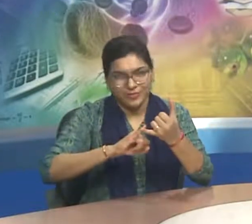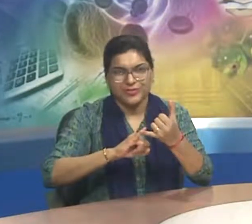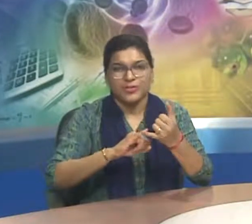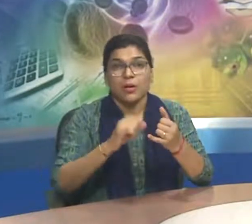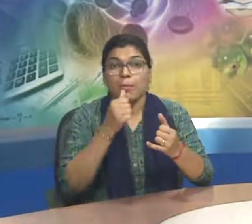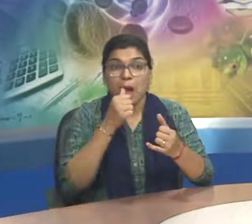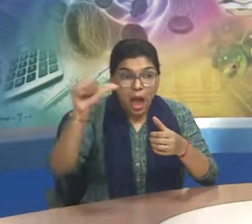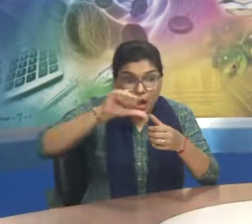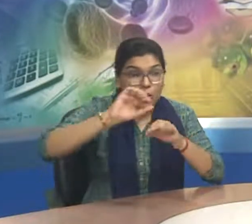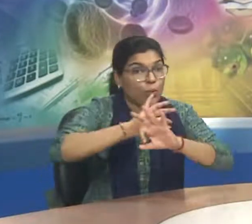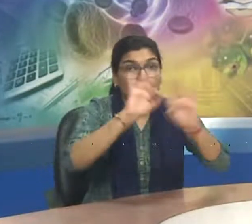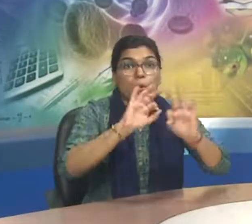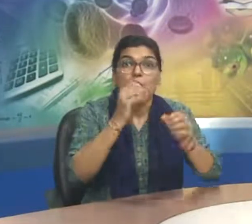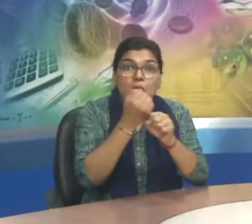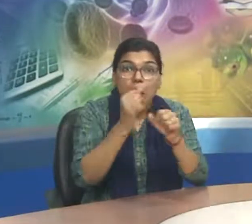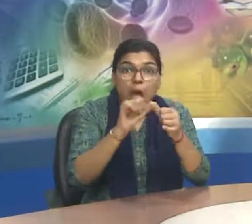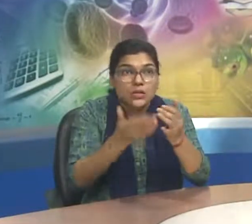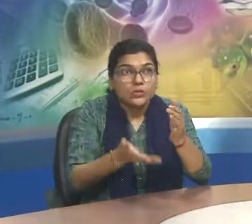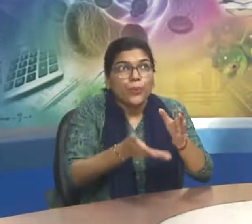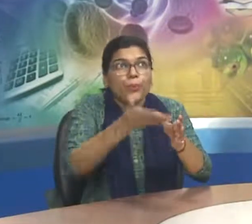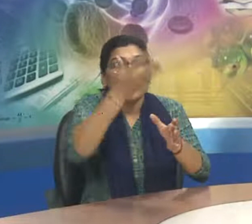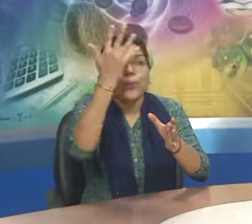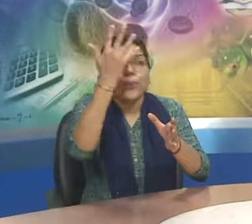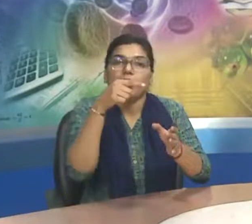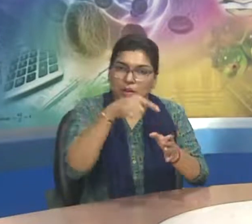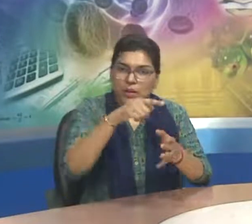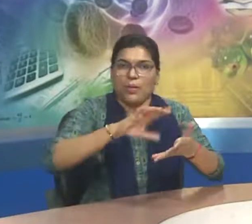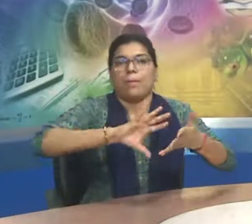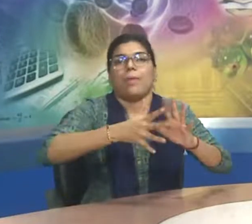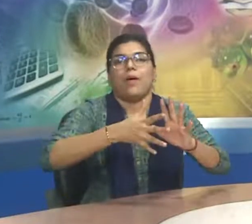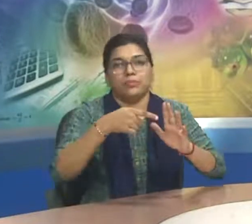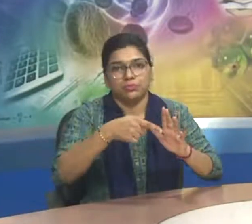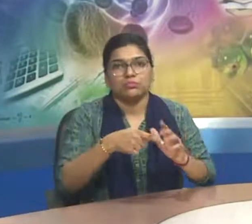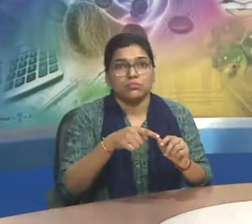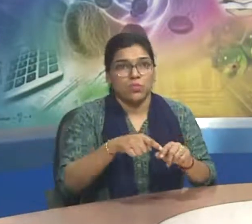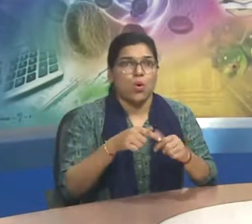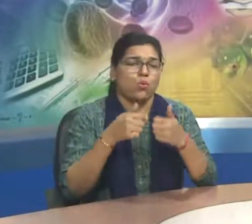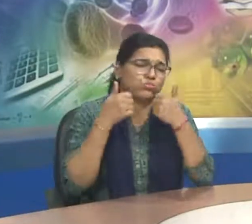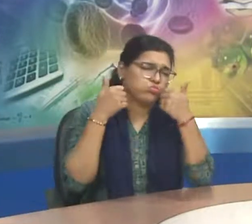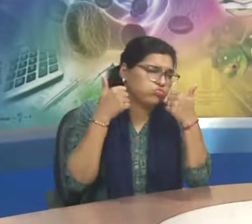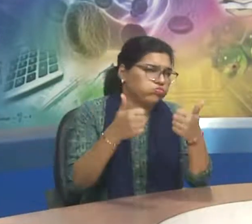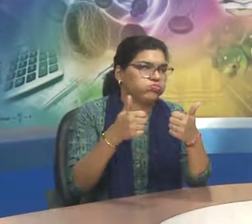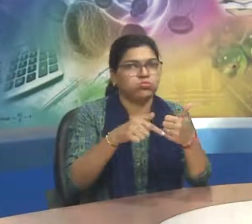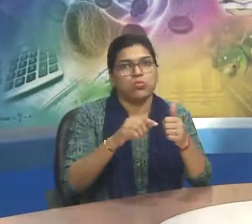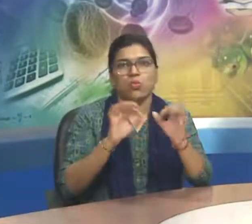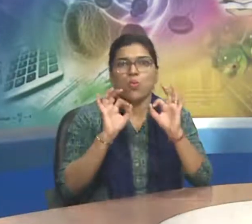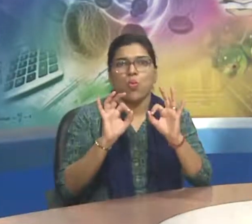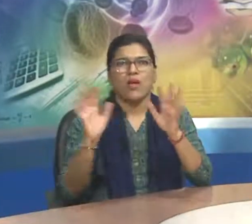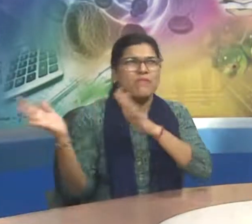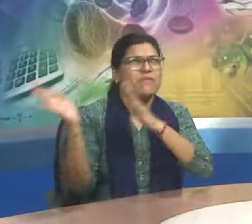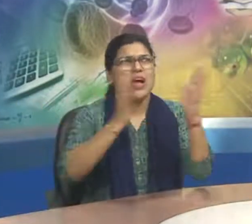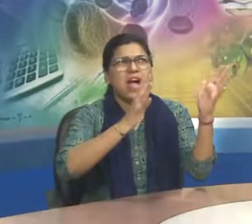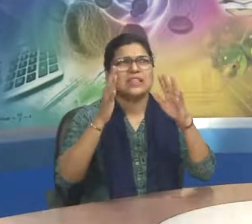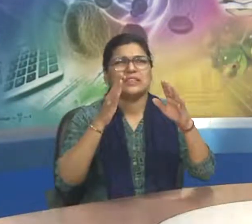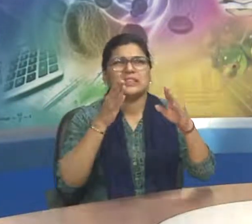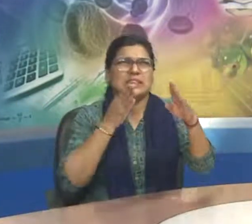It is nowadays being used to run different automobiles, and it is also considered to be